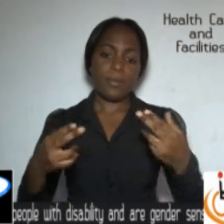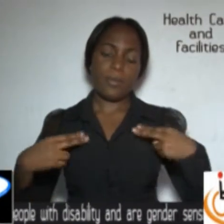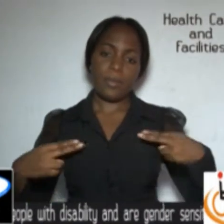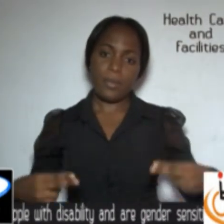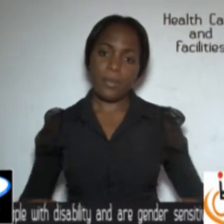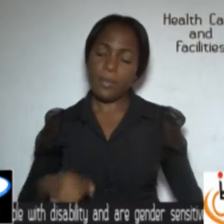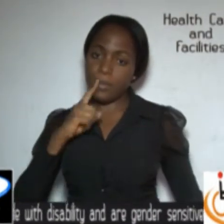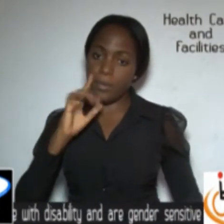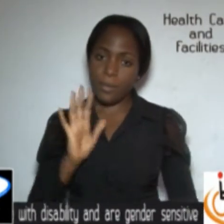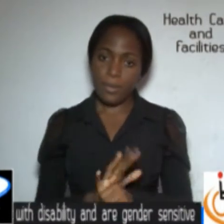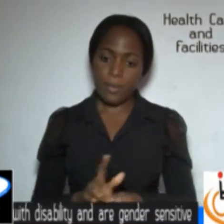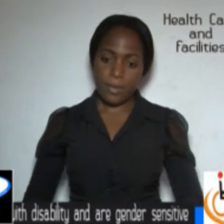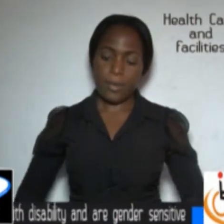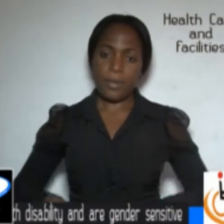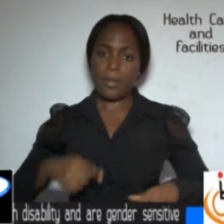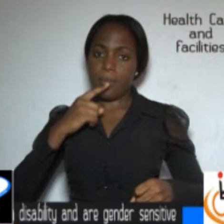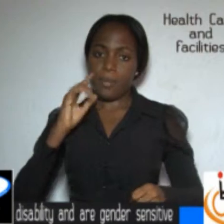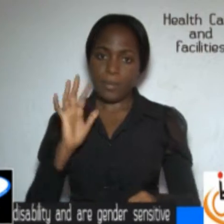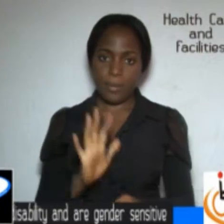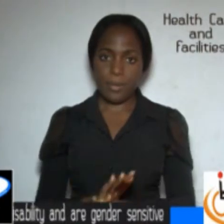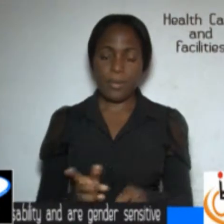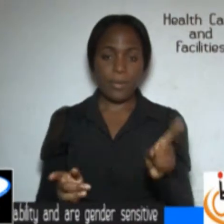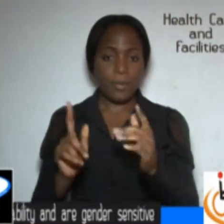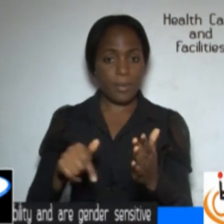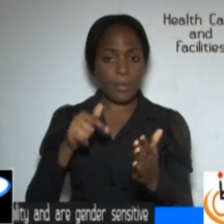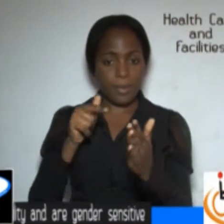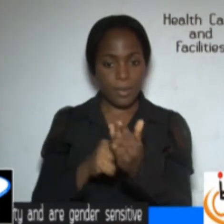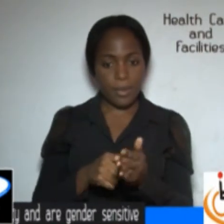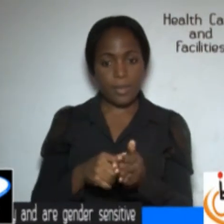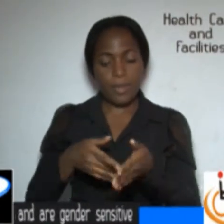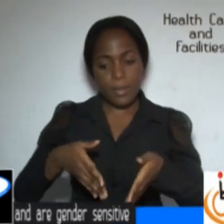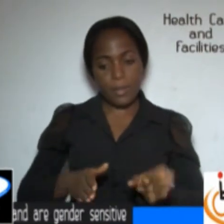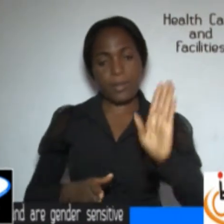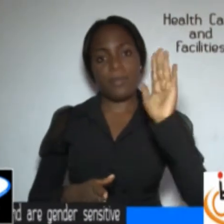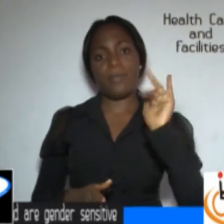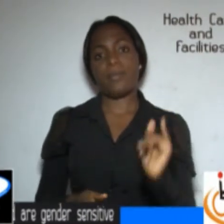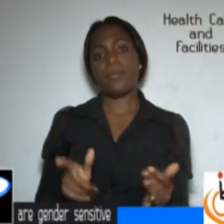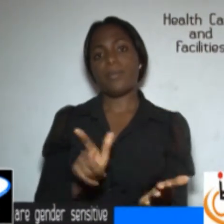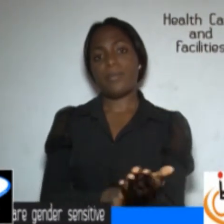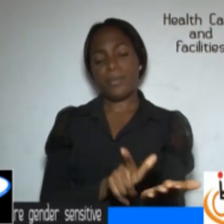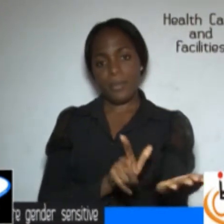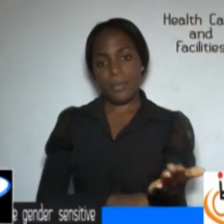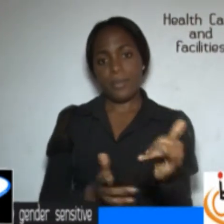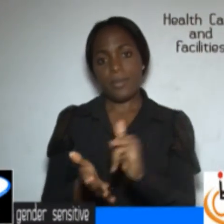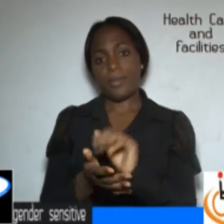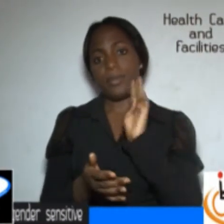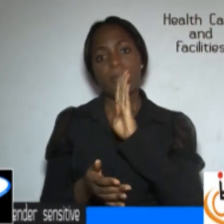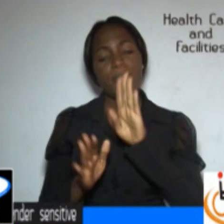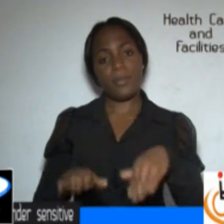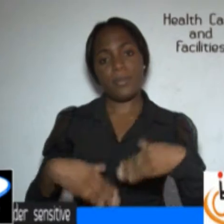life insurance, where such insurance is permitted by law, which shall be provided in a fair and